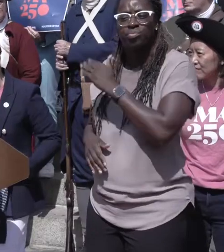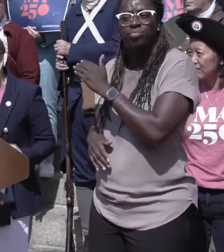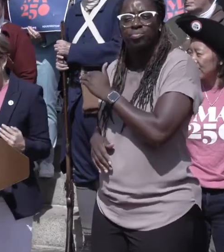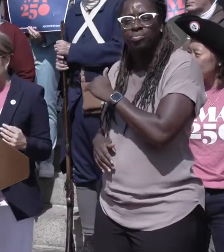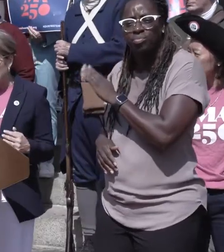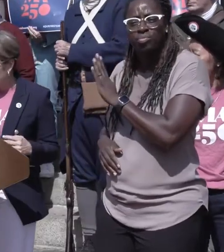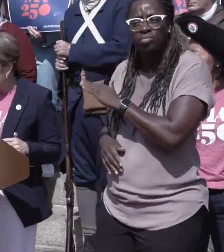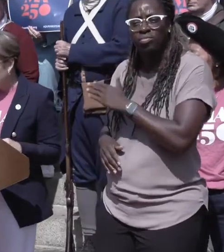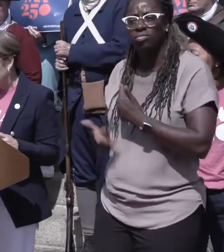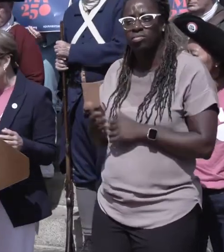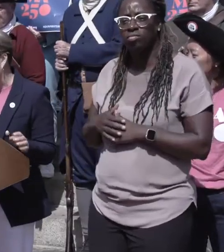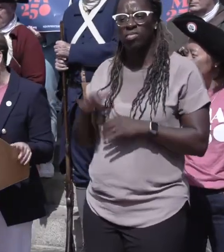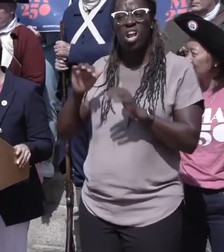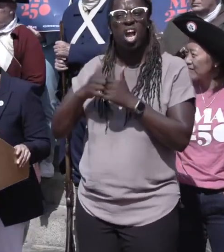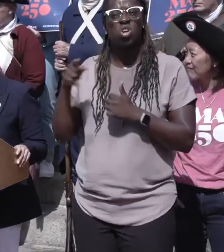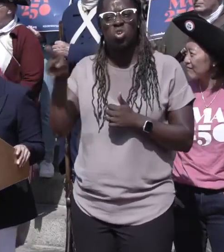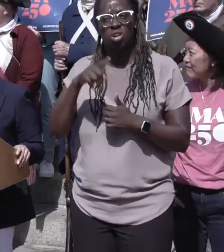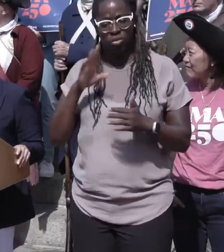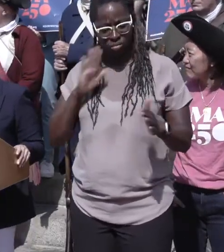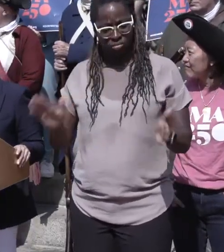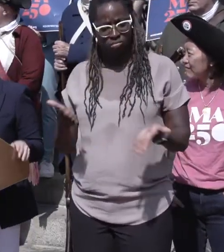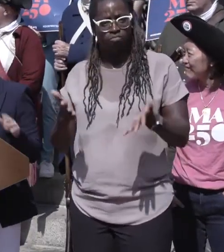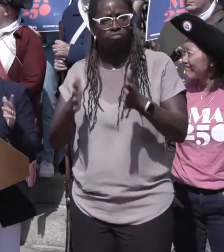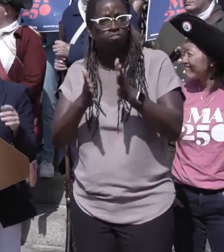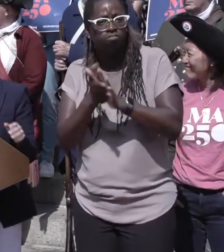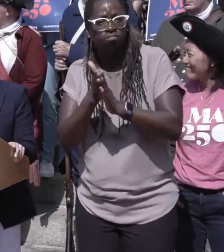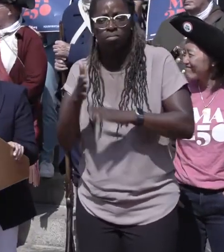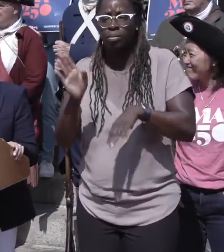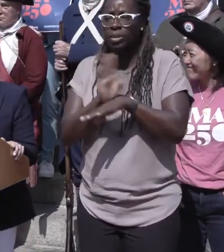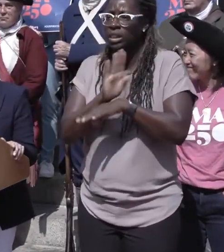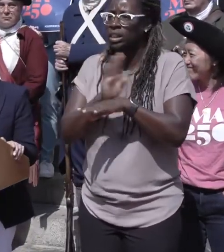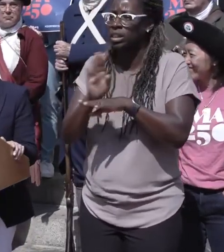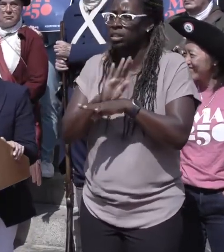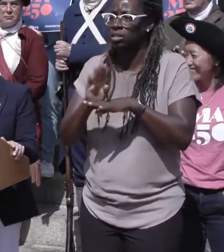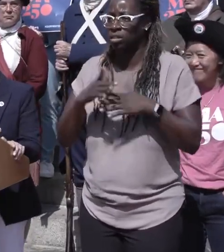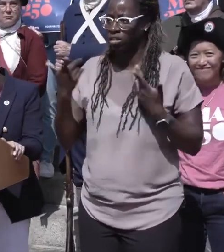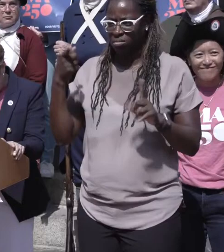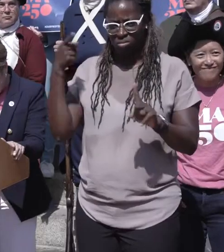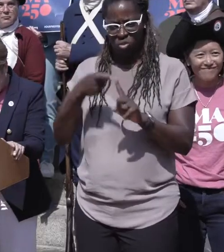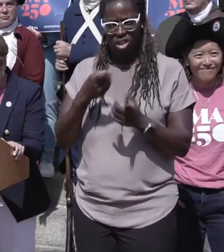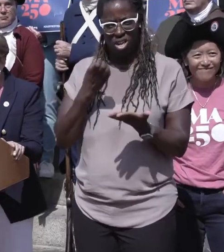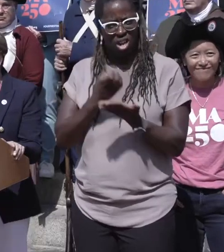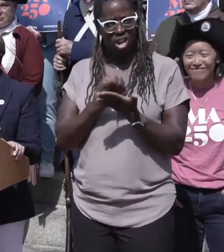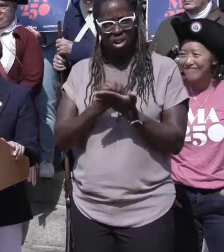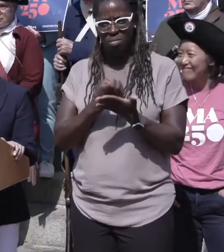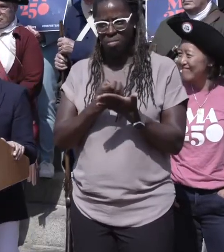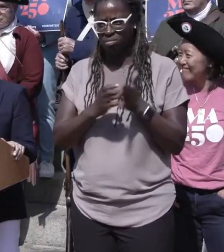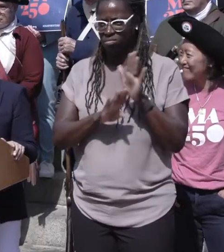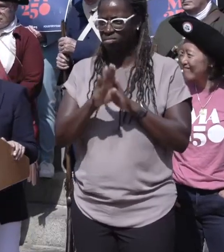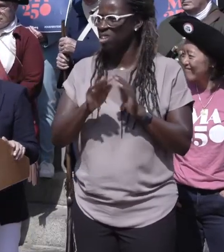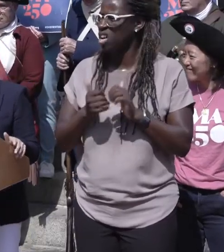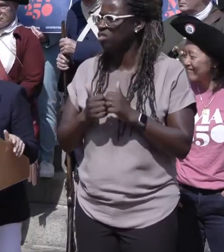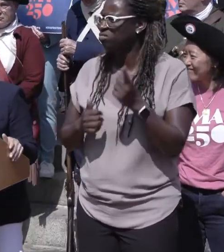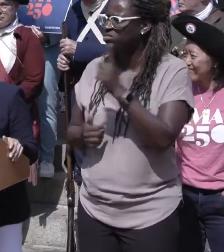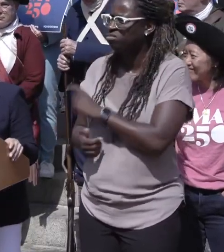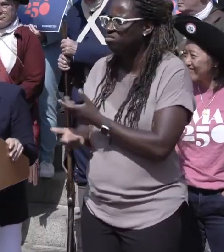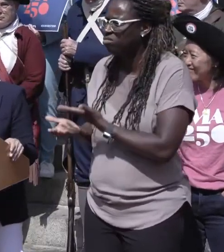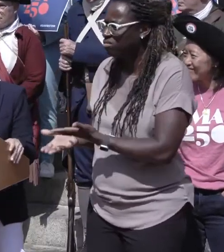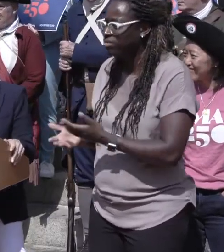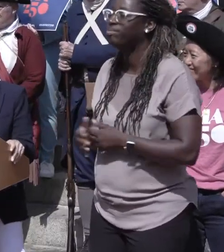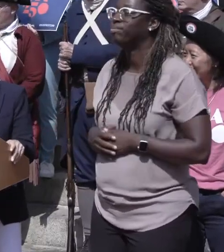Oh, yeah, it's going to be huge. And I'll tell you, the game is on. I mean, you know, I talked to the governors in Virginia and